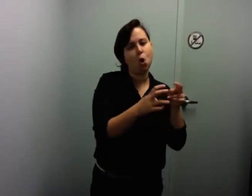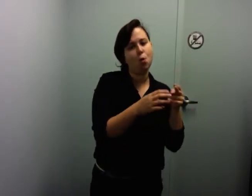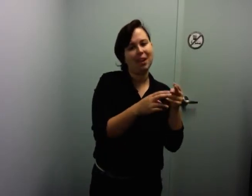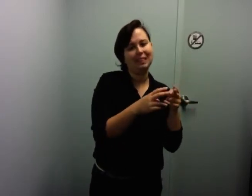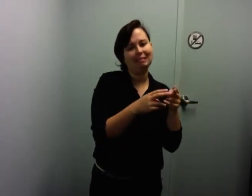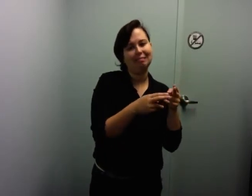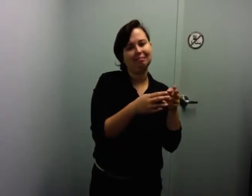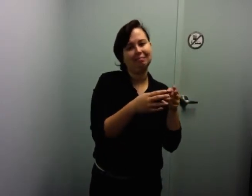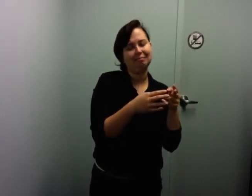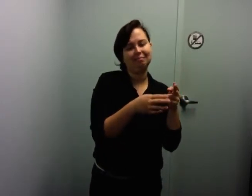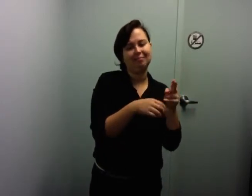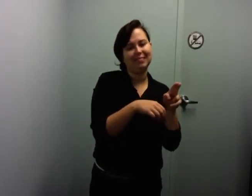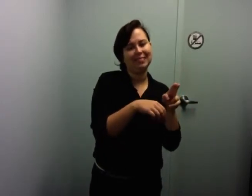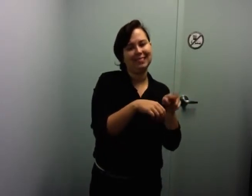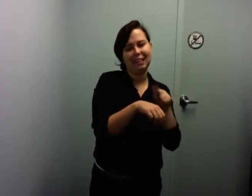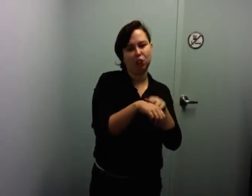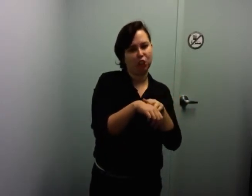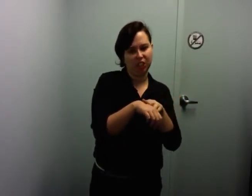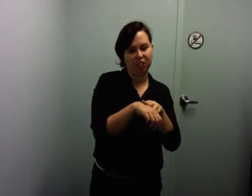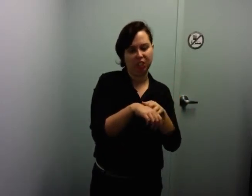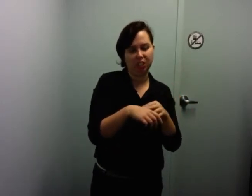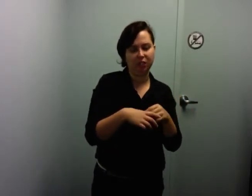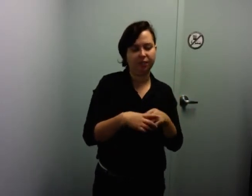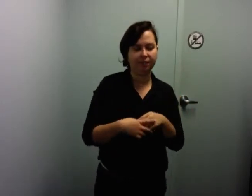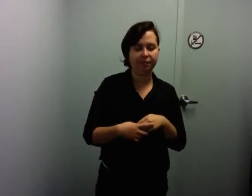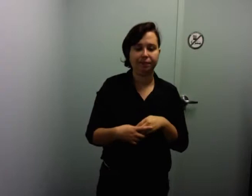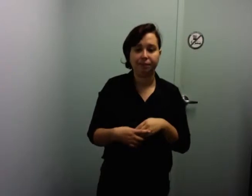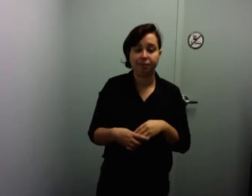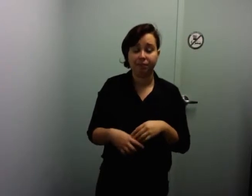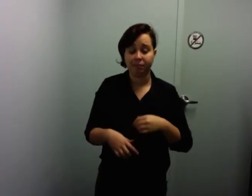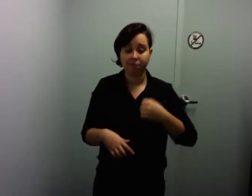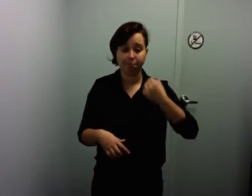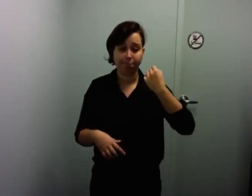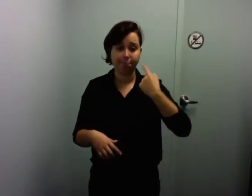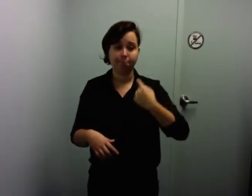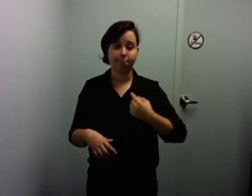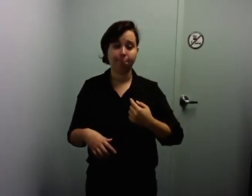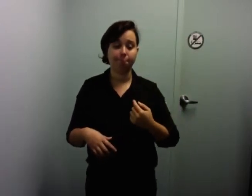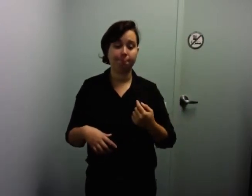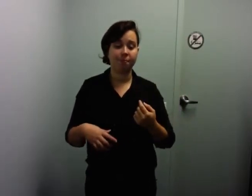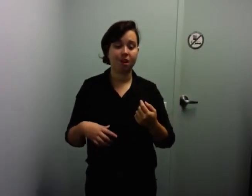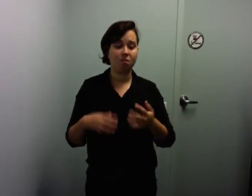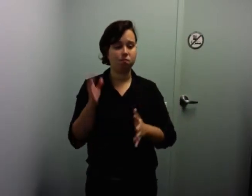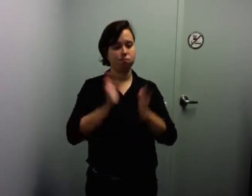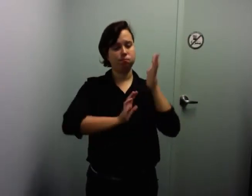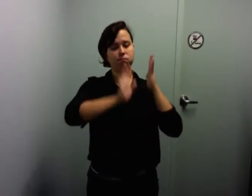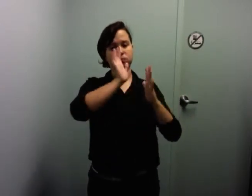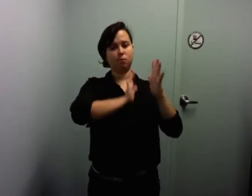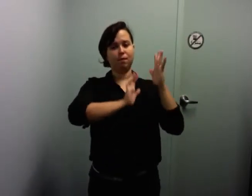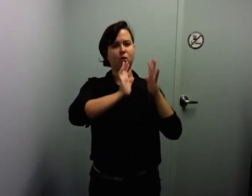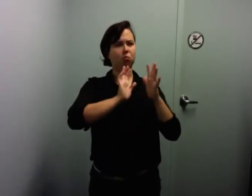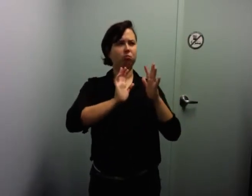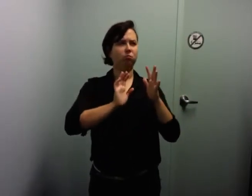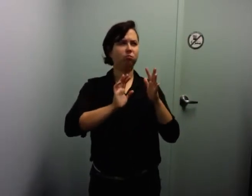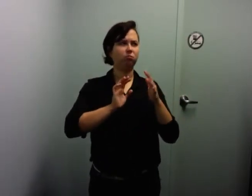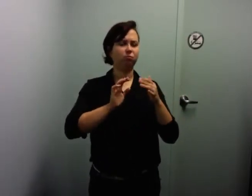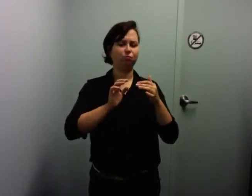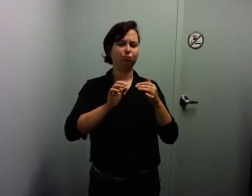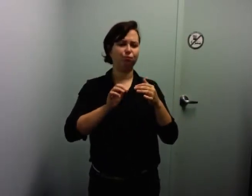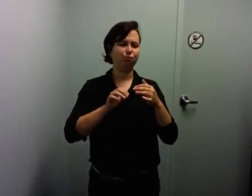the interests that divided the country then and how they came through. Before I do that, let me just highlight the voting. It took